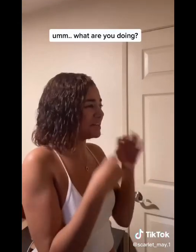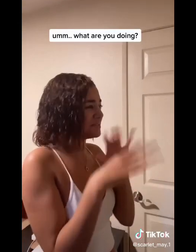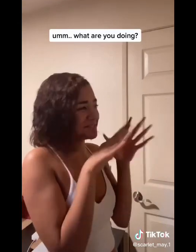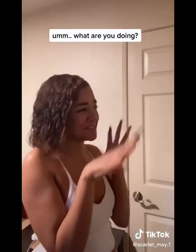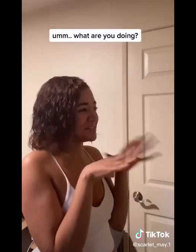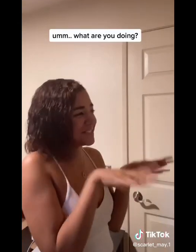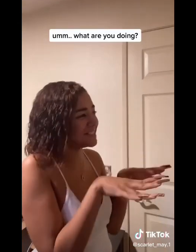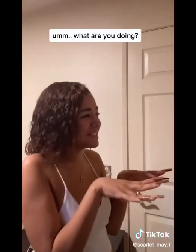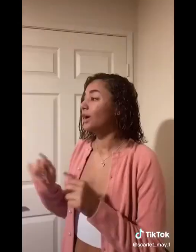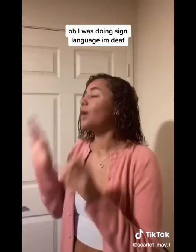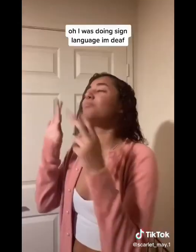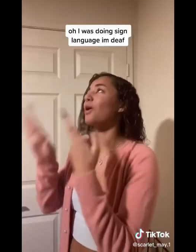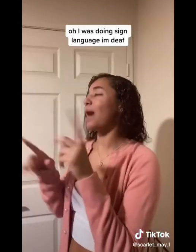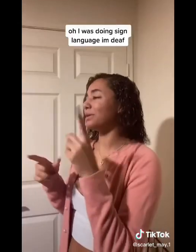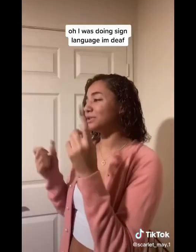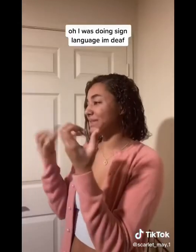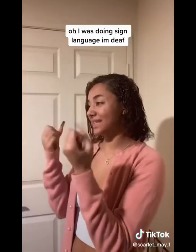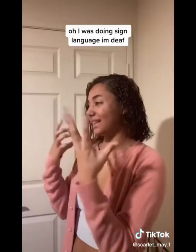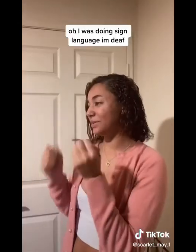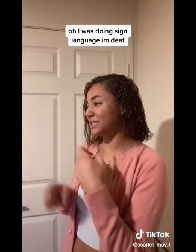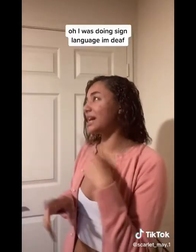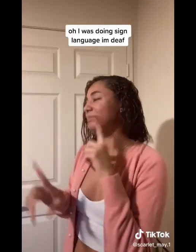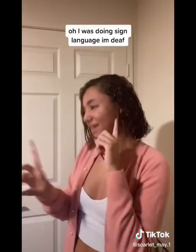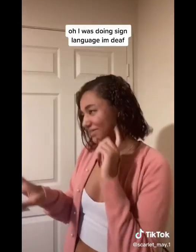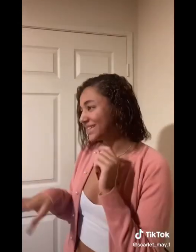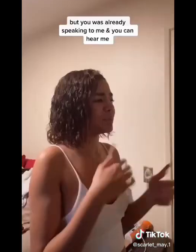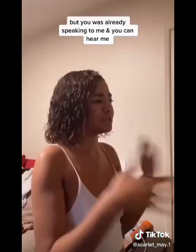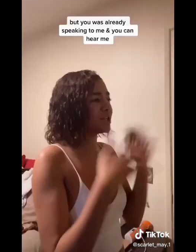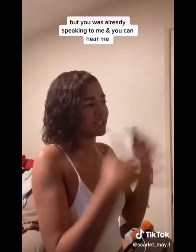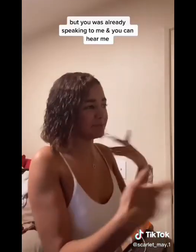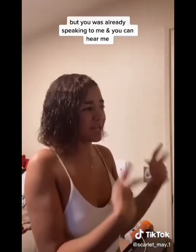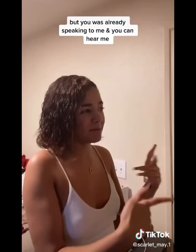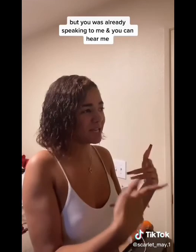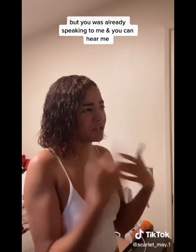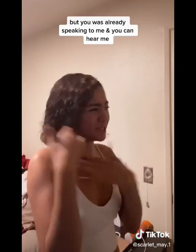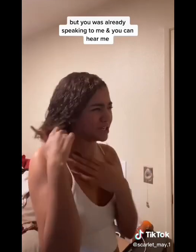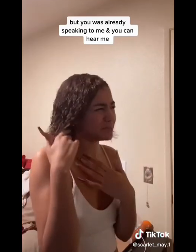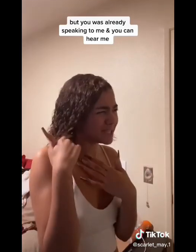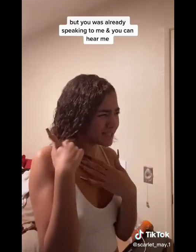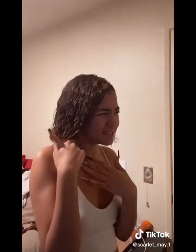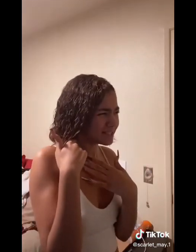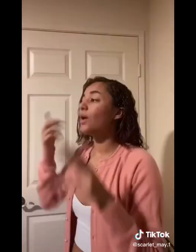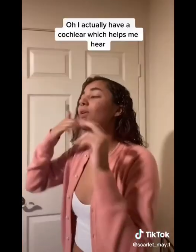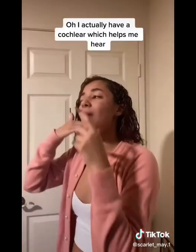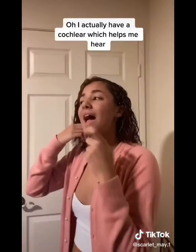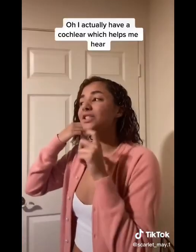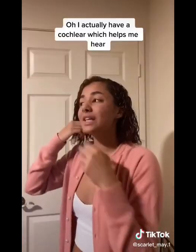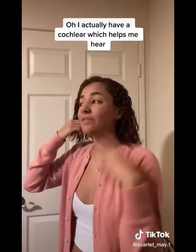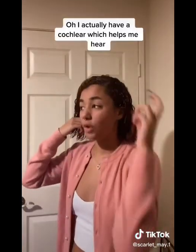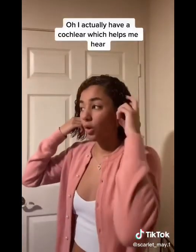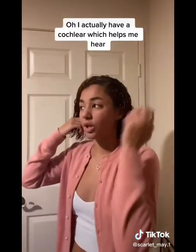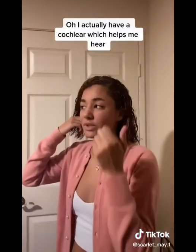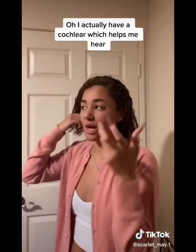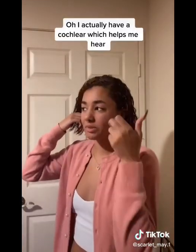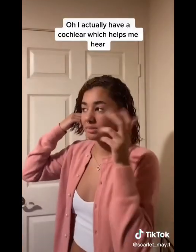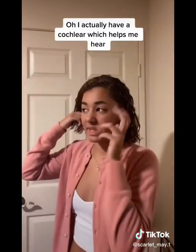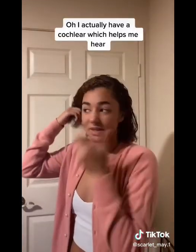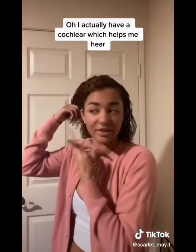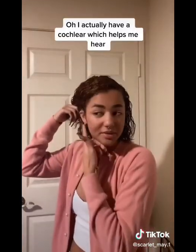What are you doing? Oh, I was doing sign language. I'm deaf. But you was already speaking to me and you can hear me? Oh, no, I actually have a cochlear, which helps me hear, right